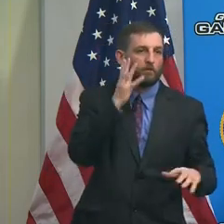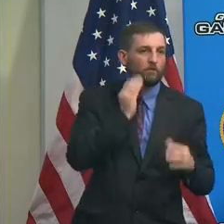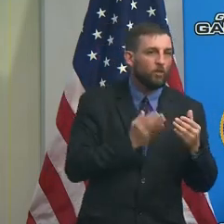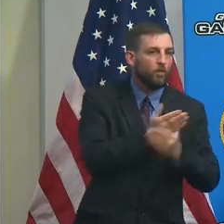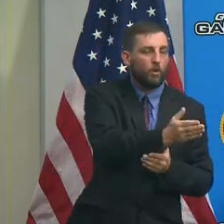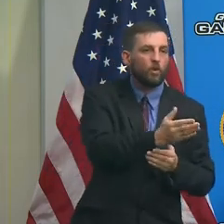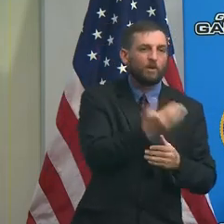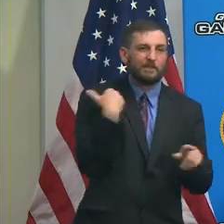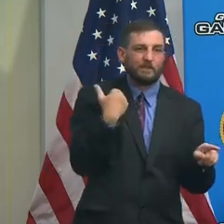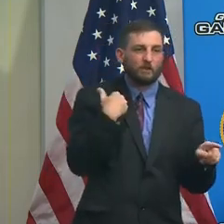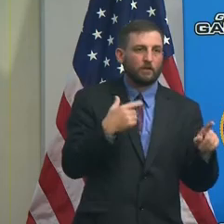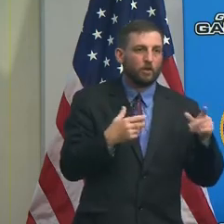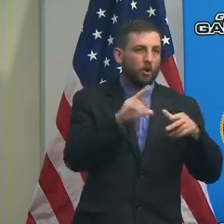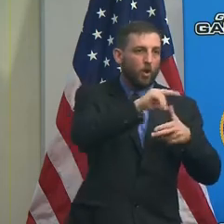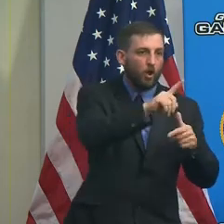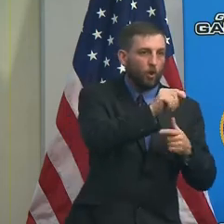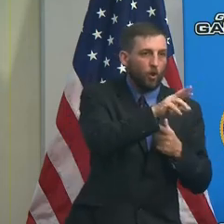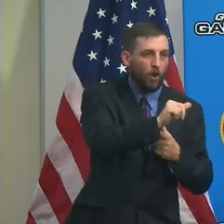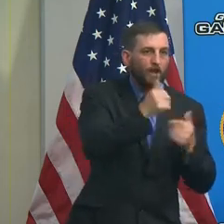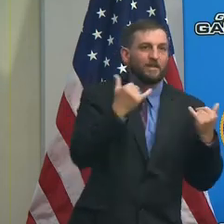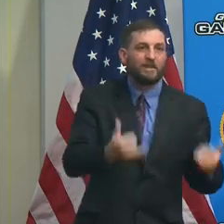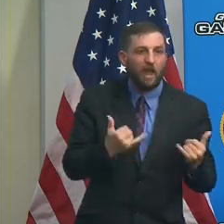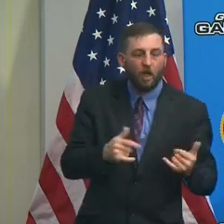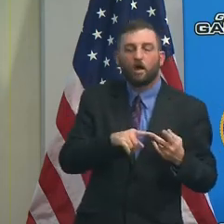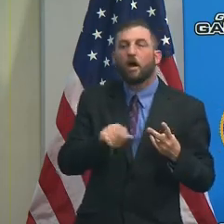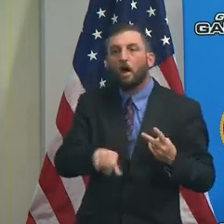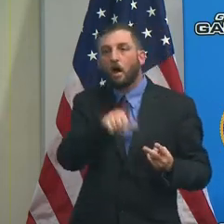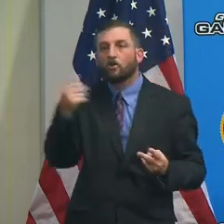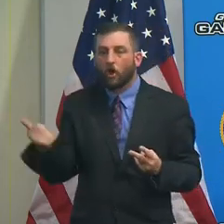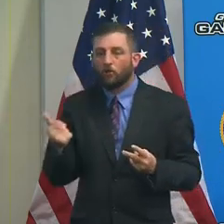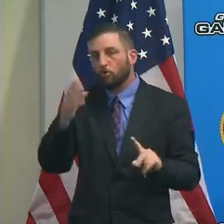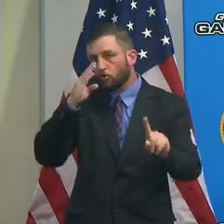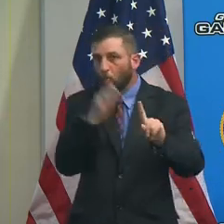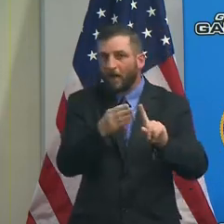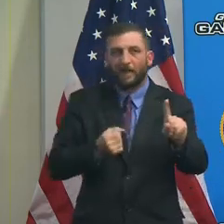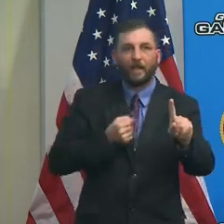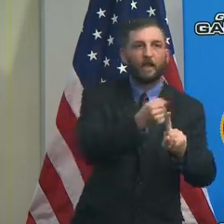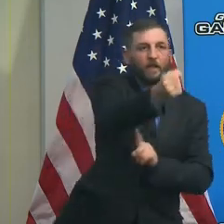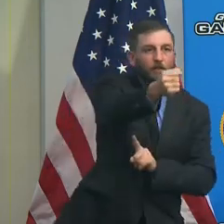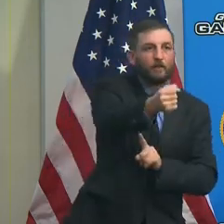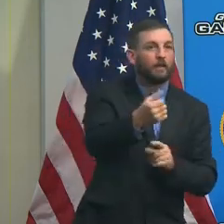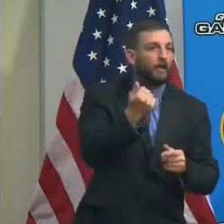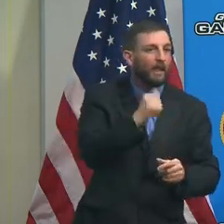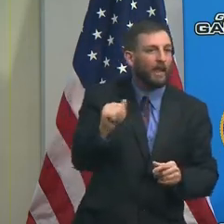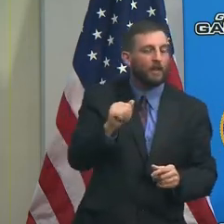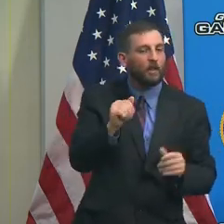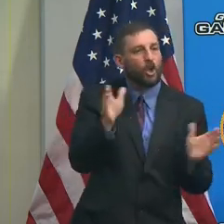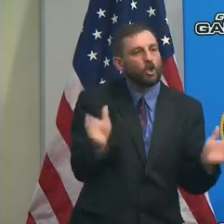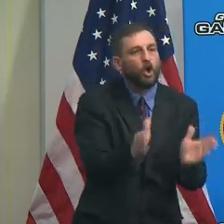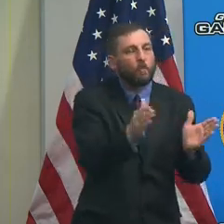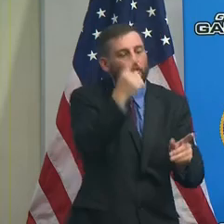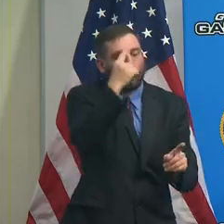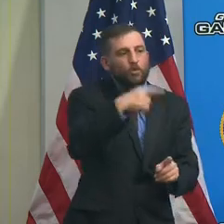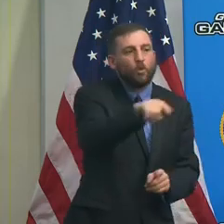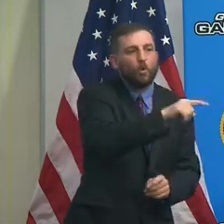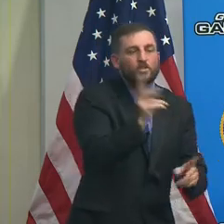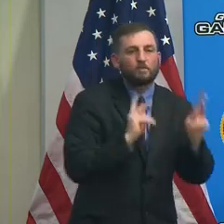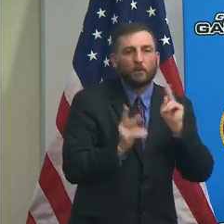with Hurricane Laura. Now they're ready to take care of another that they do. Any words of encouragement for those people who have been